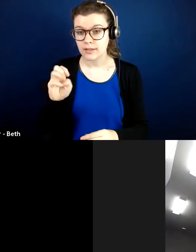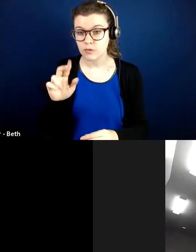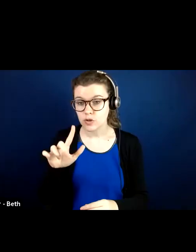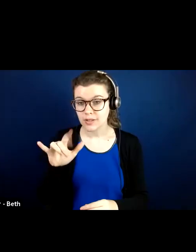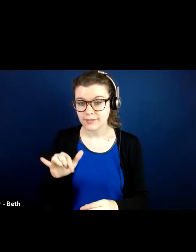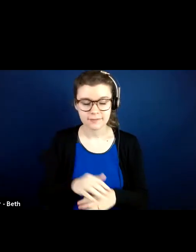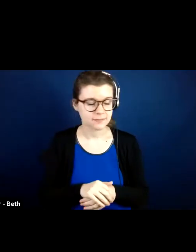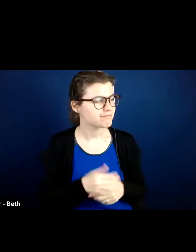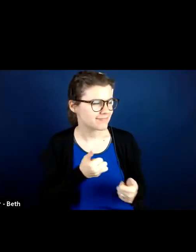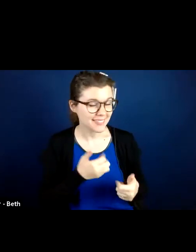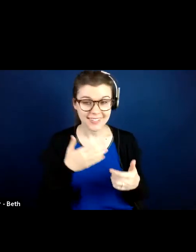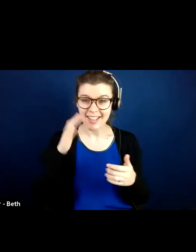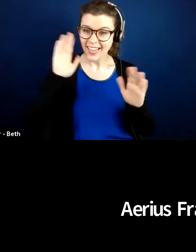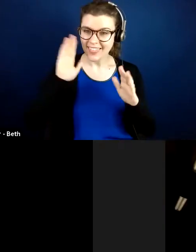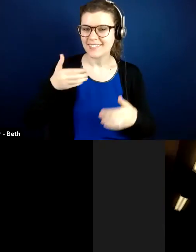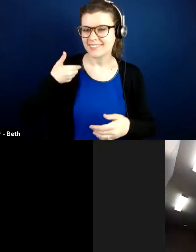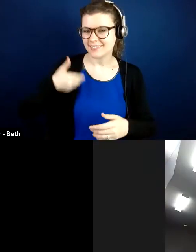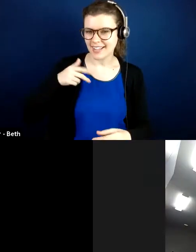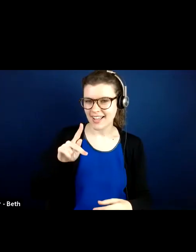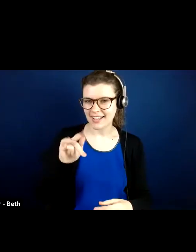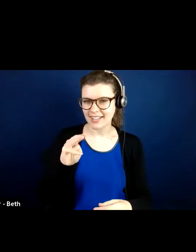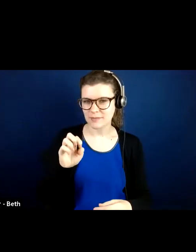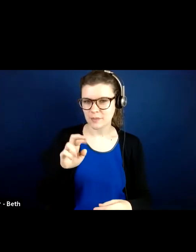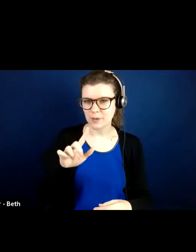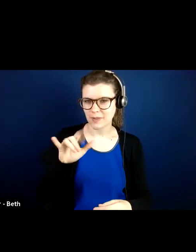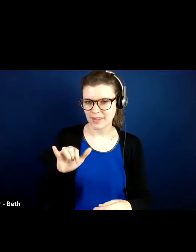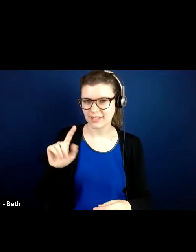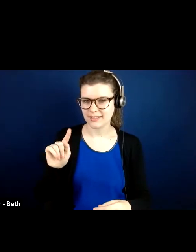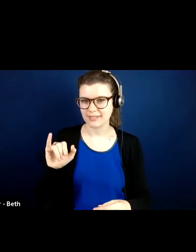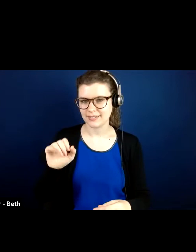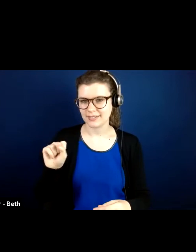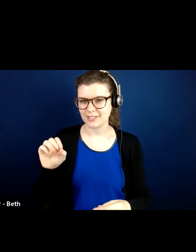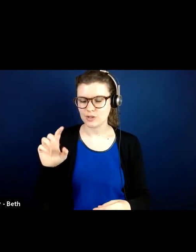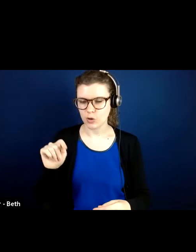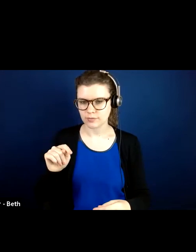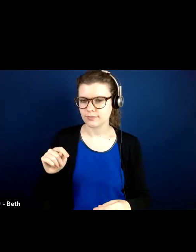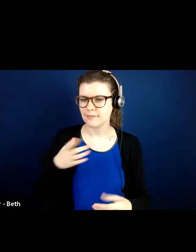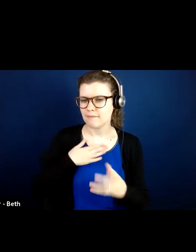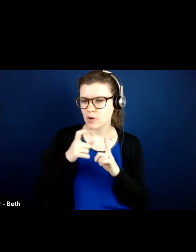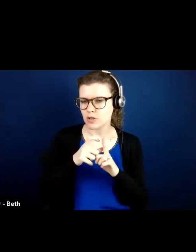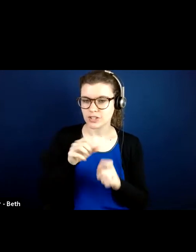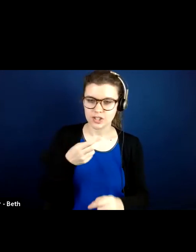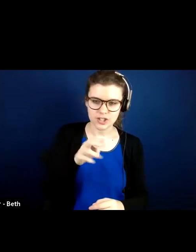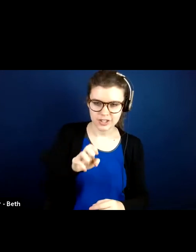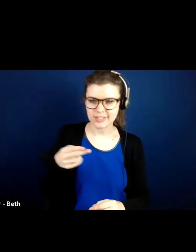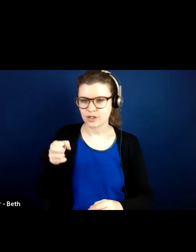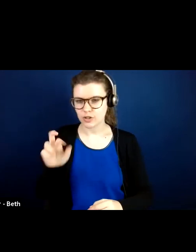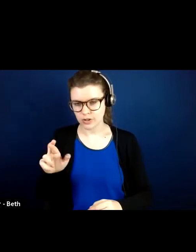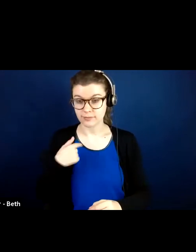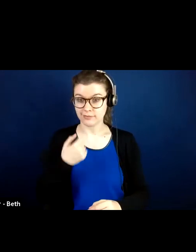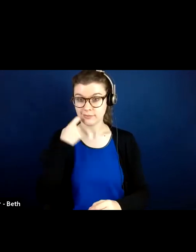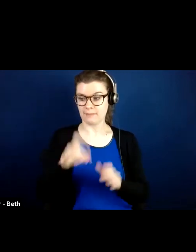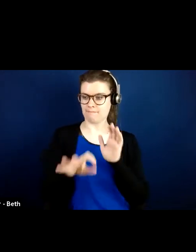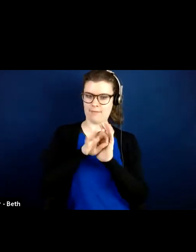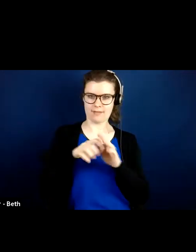Hey everyone, I'm Kimberly Tiso, and my pronouns are she and her. And I was recently elected as